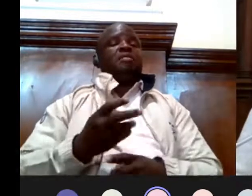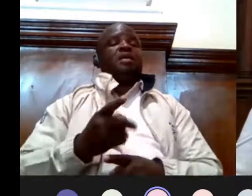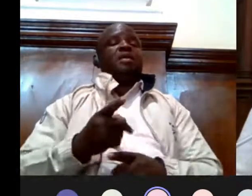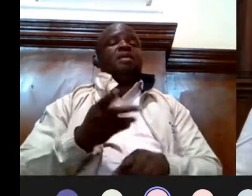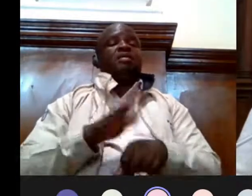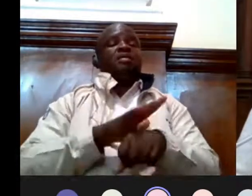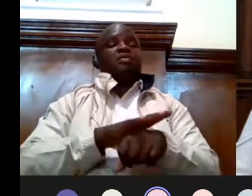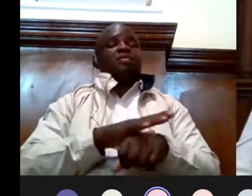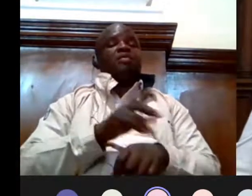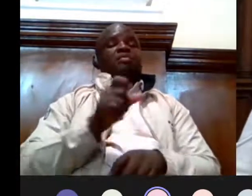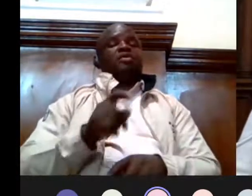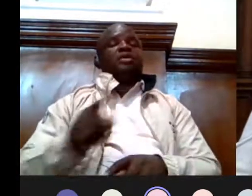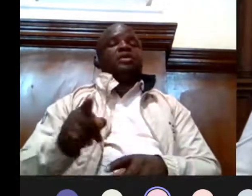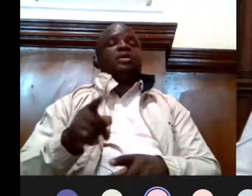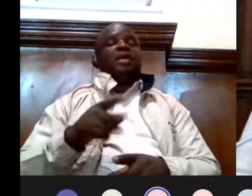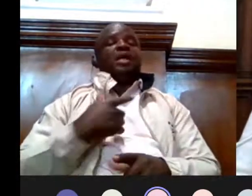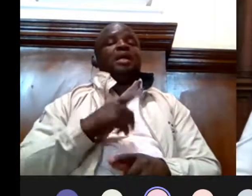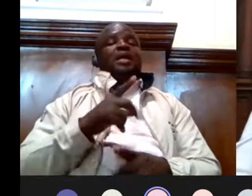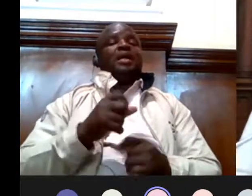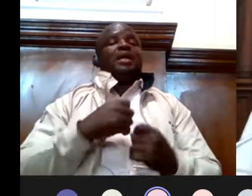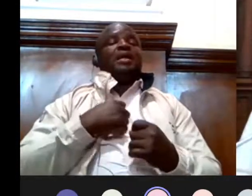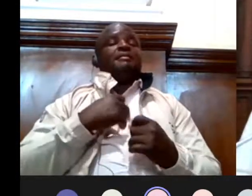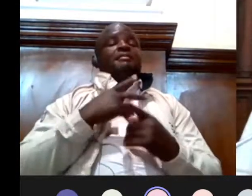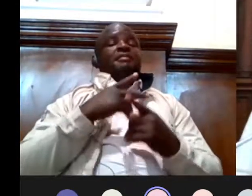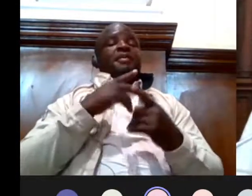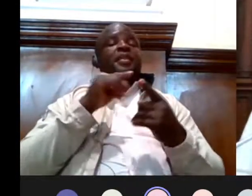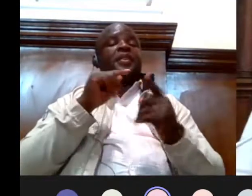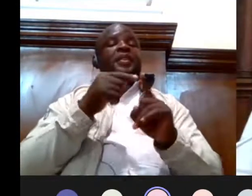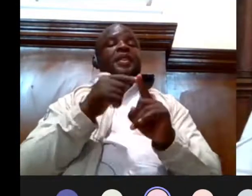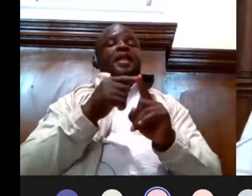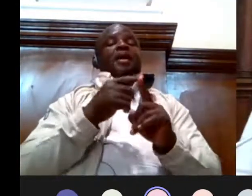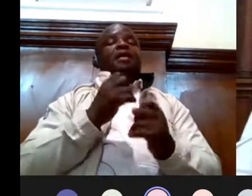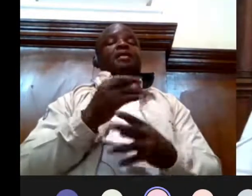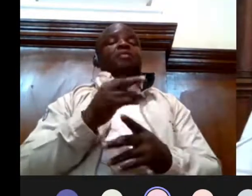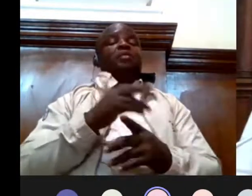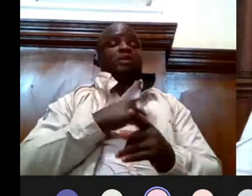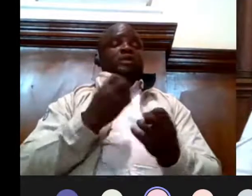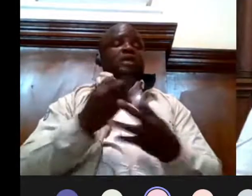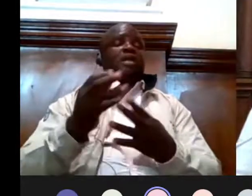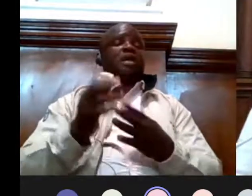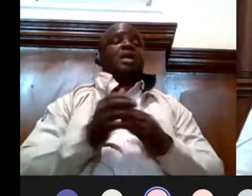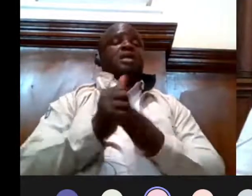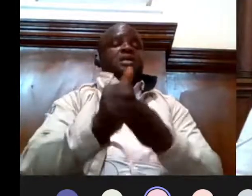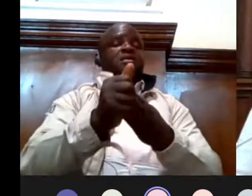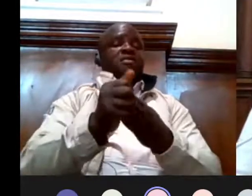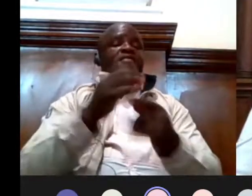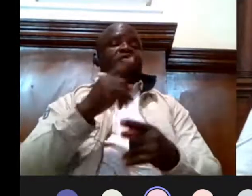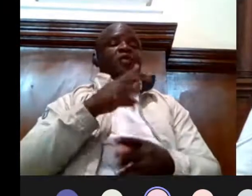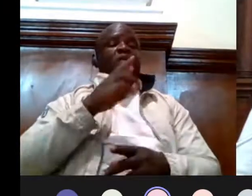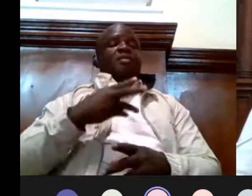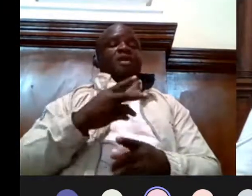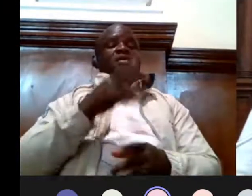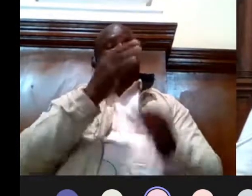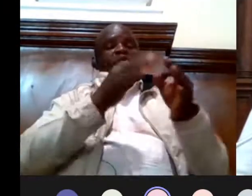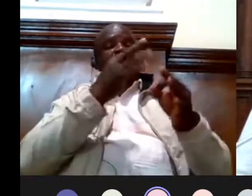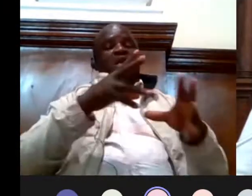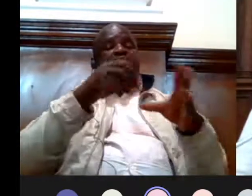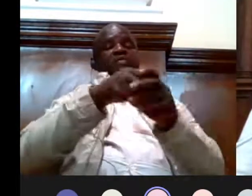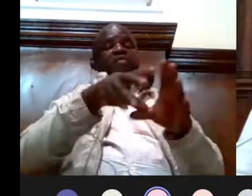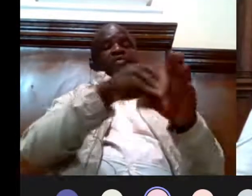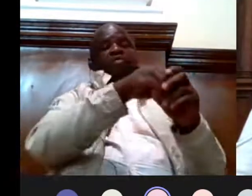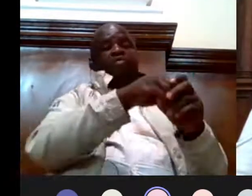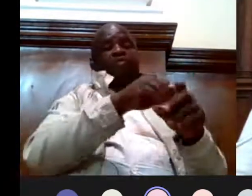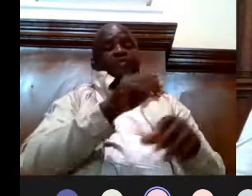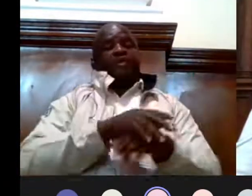of excellence and a trailblazer in women's political participation, as well